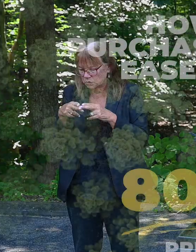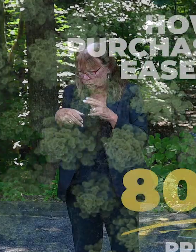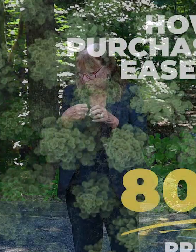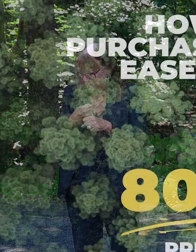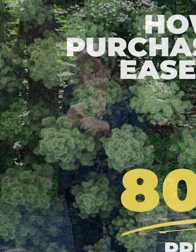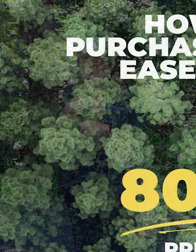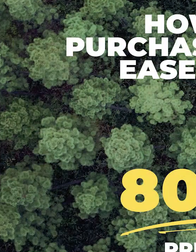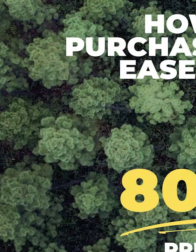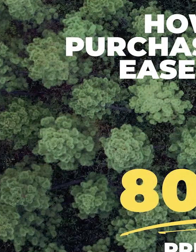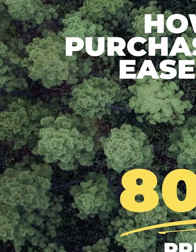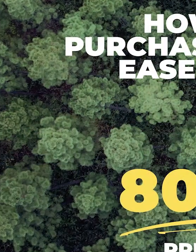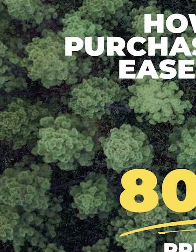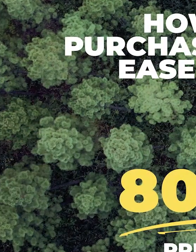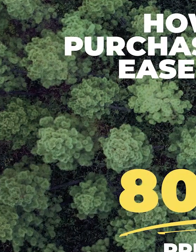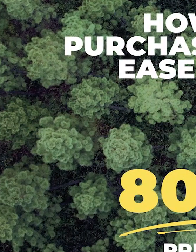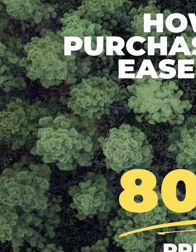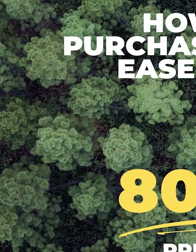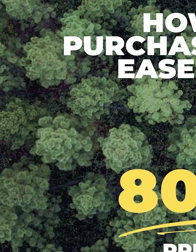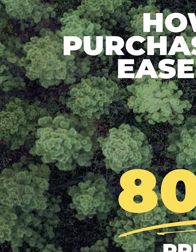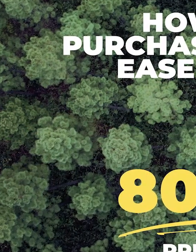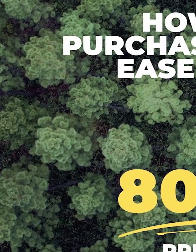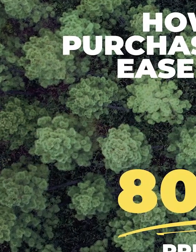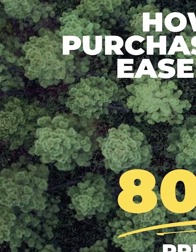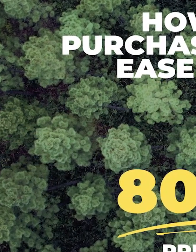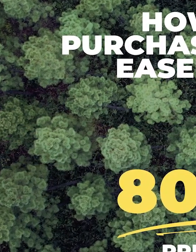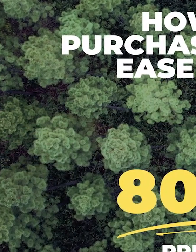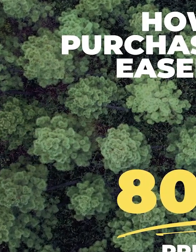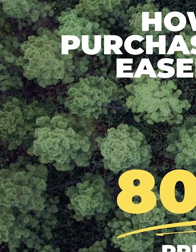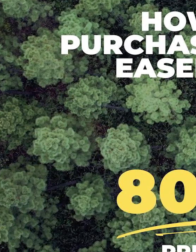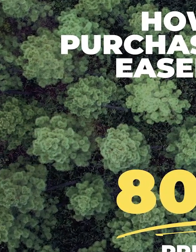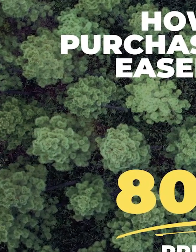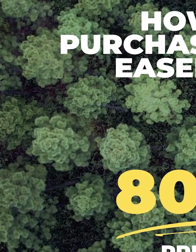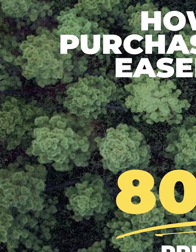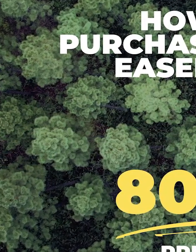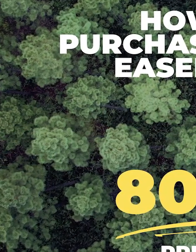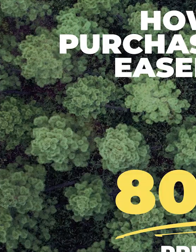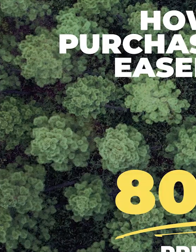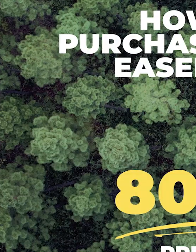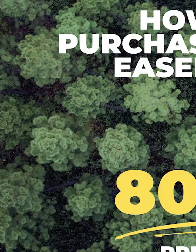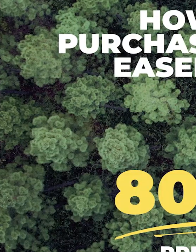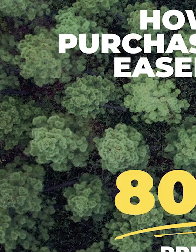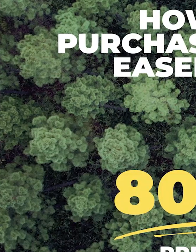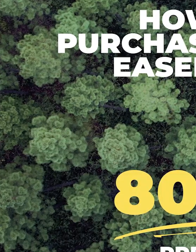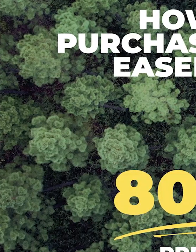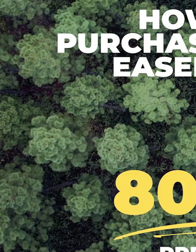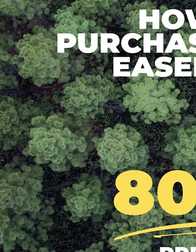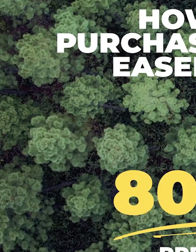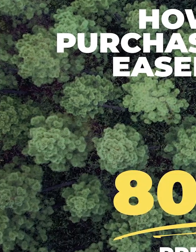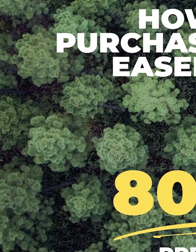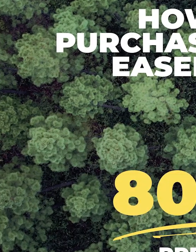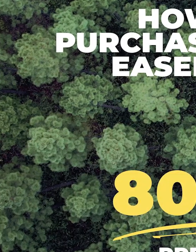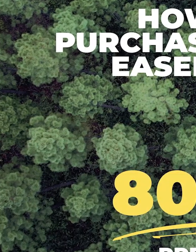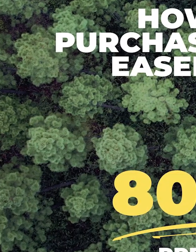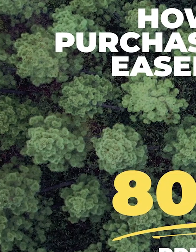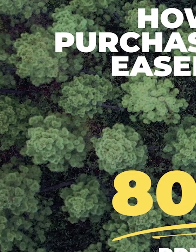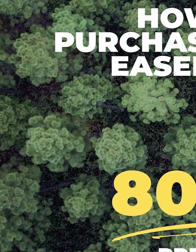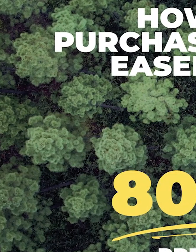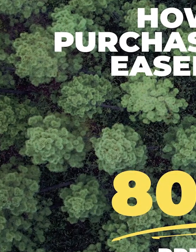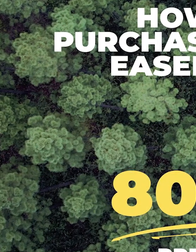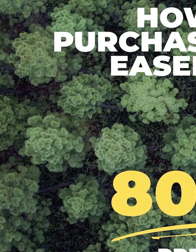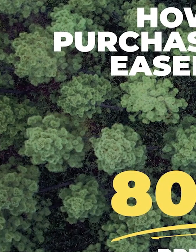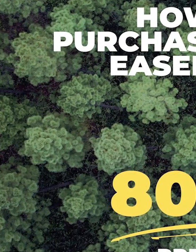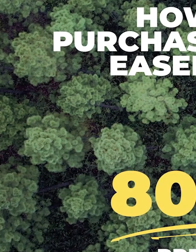now secured 80 acres of green space forever and invested $2.7 million